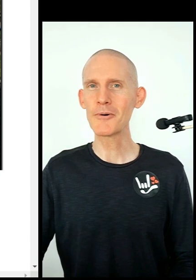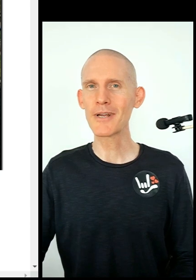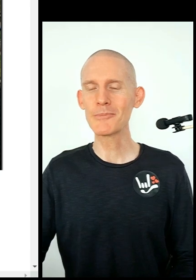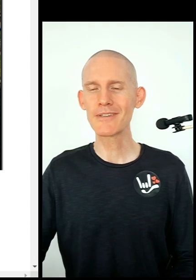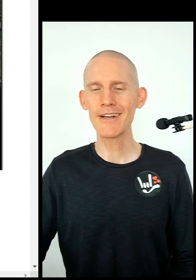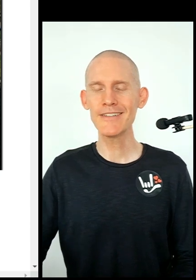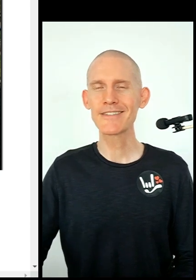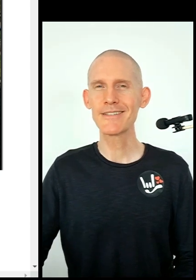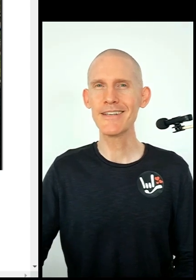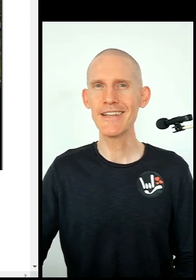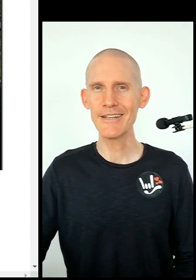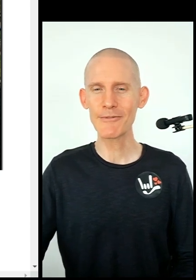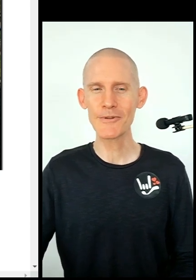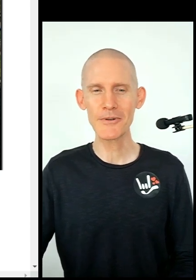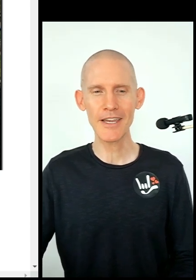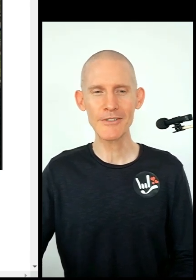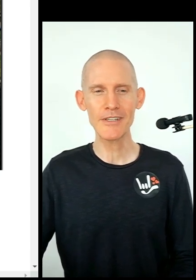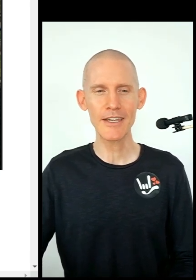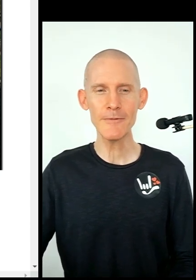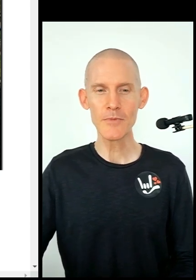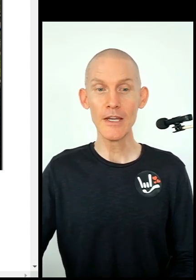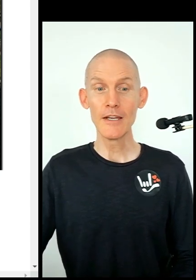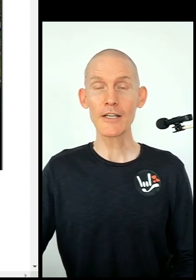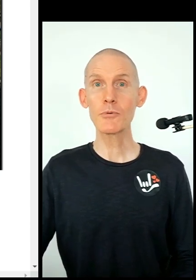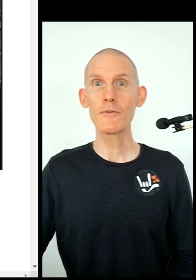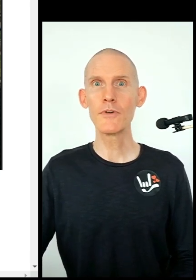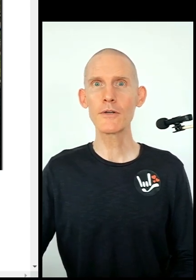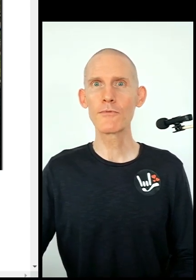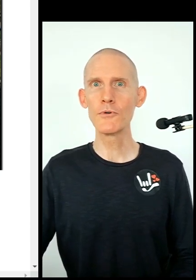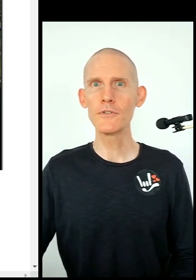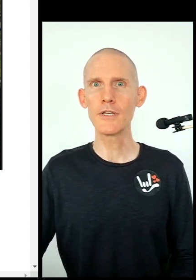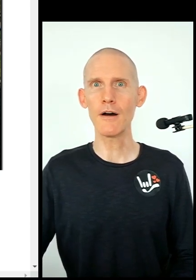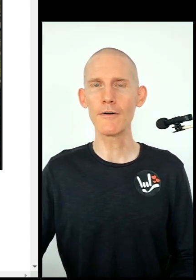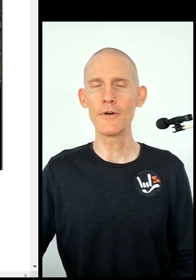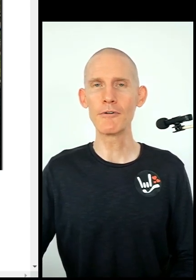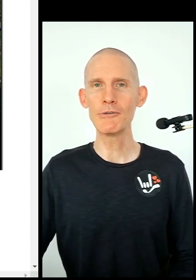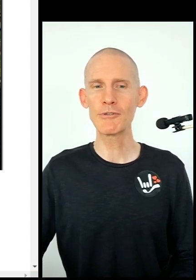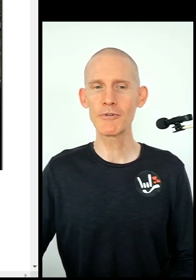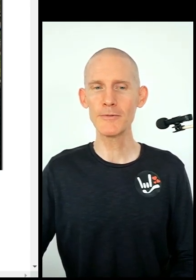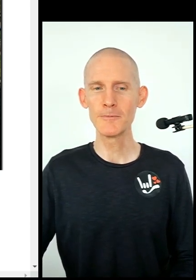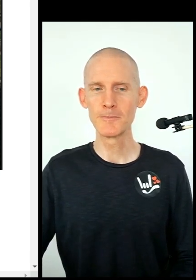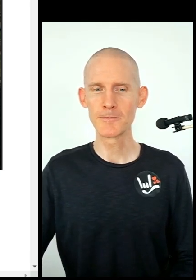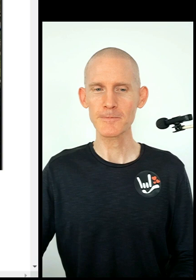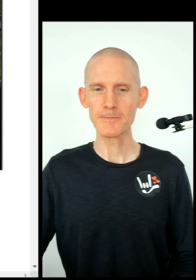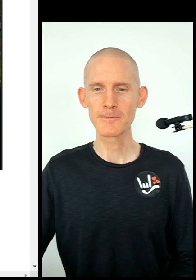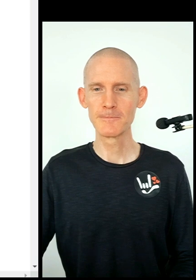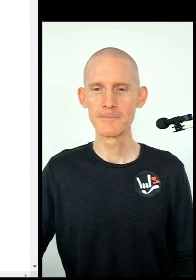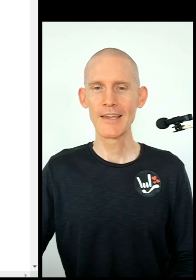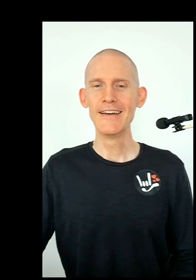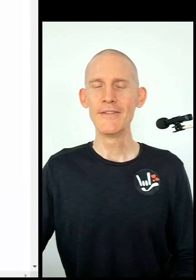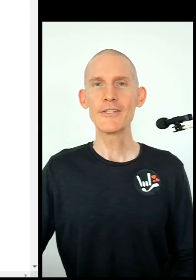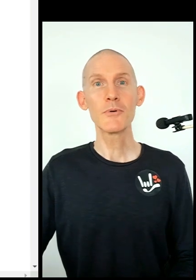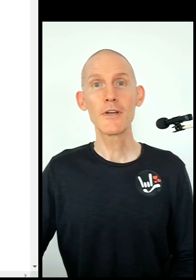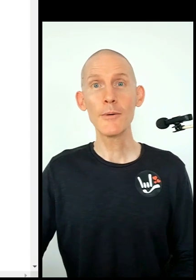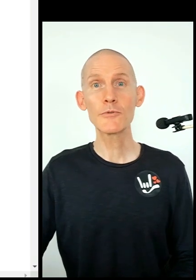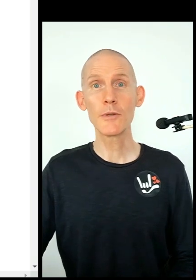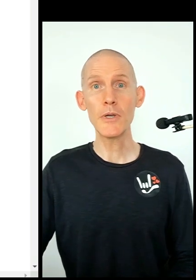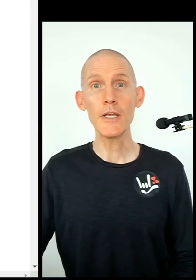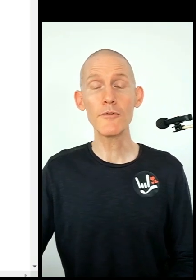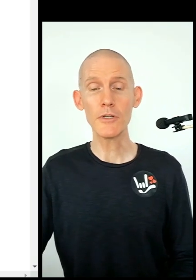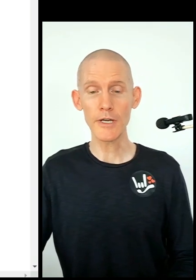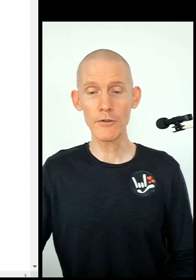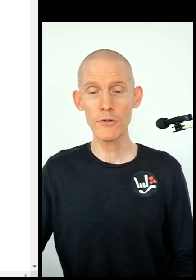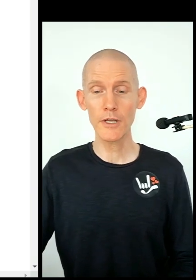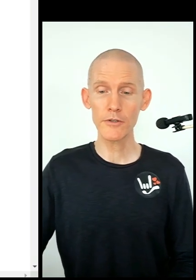Try to figure out what I'm signing. So I did it in a different location again. Next one, finger fluency. Very useful. This one comes